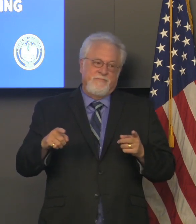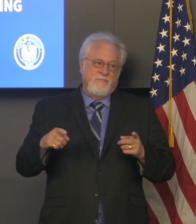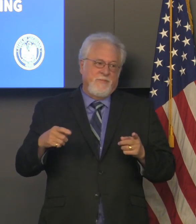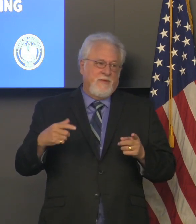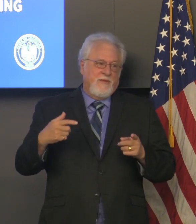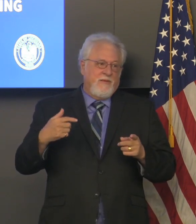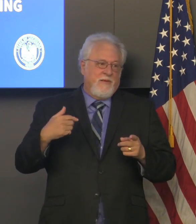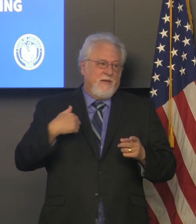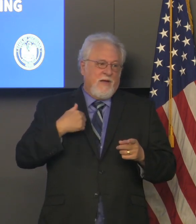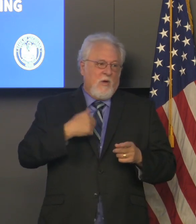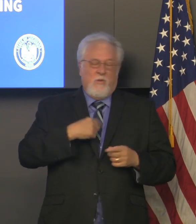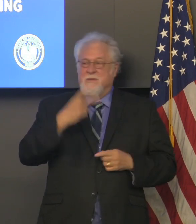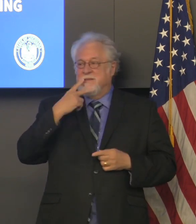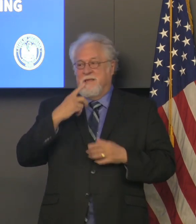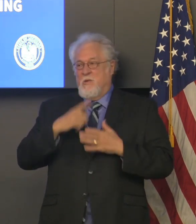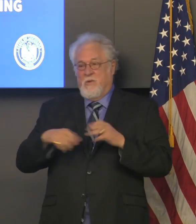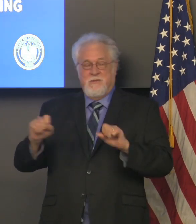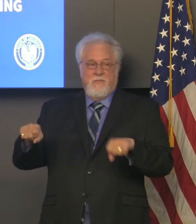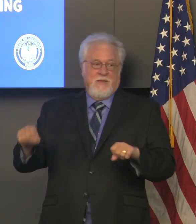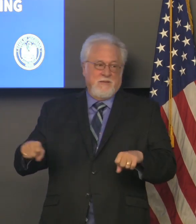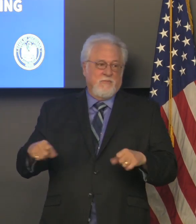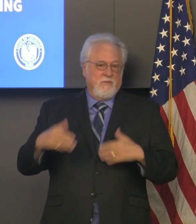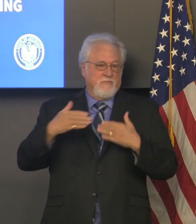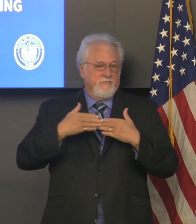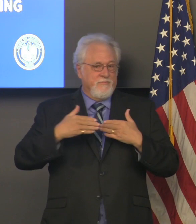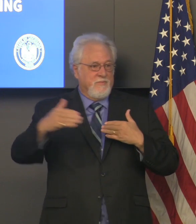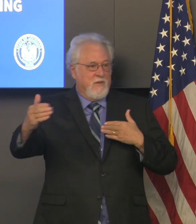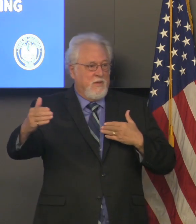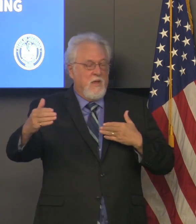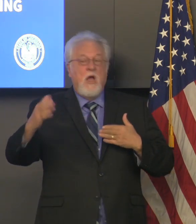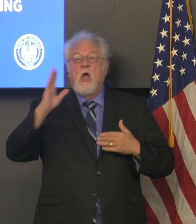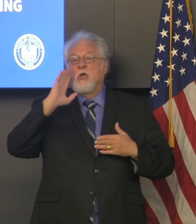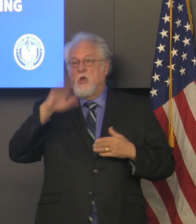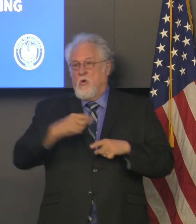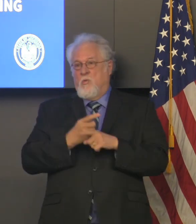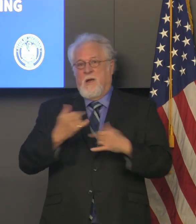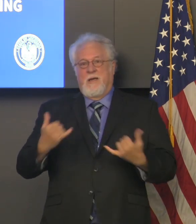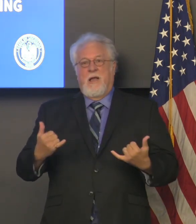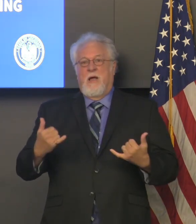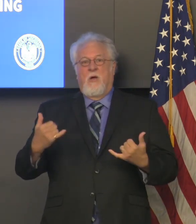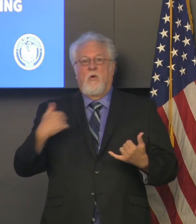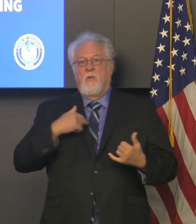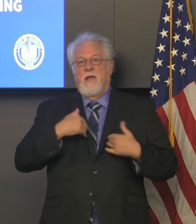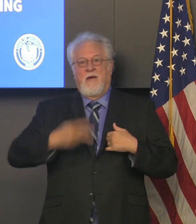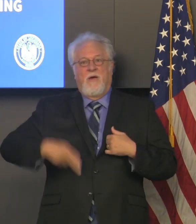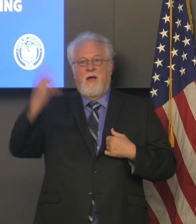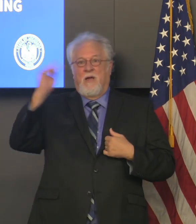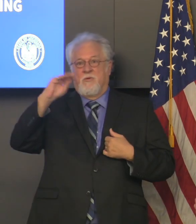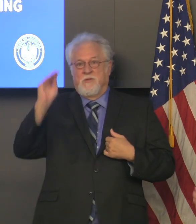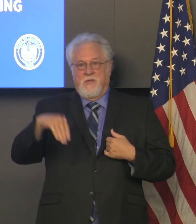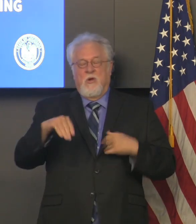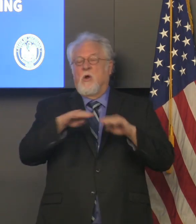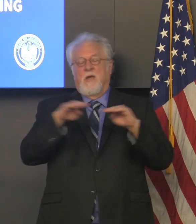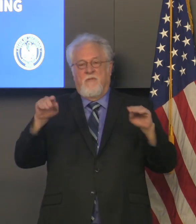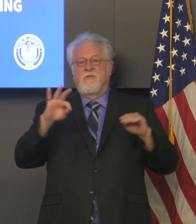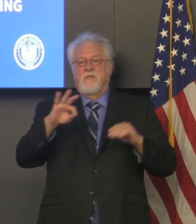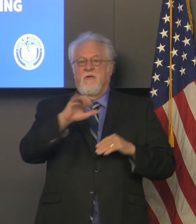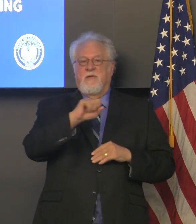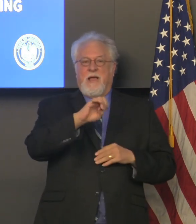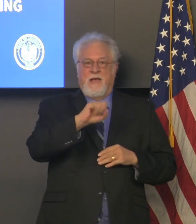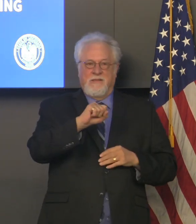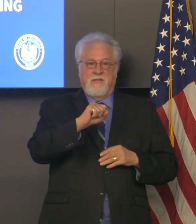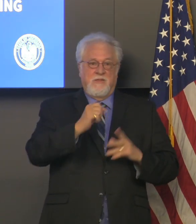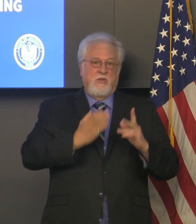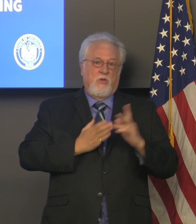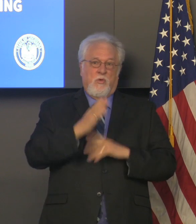going to see what might be possible going forward. We know that right now, when we have high incidence levels of cases